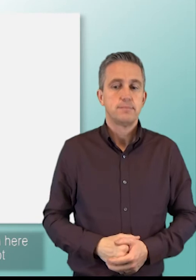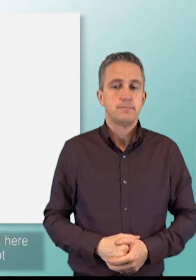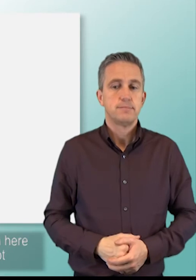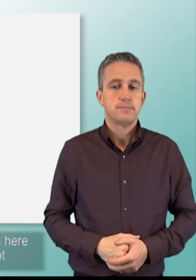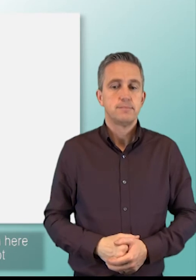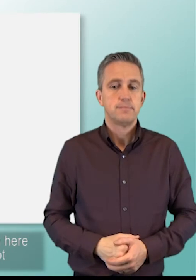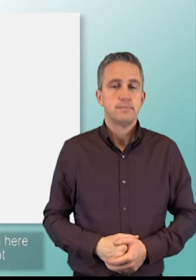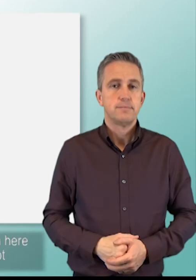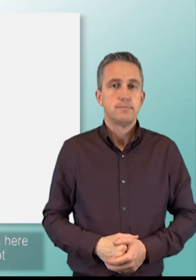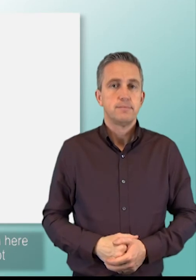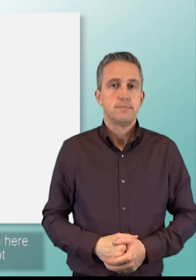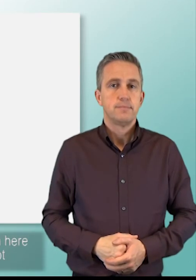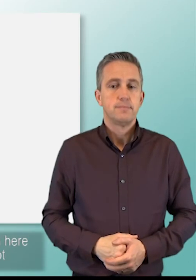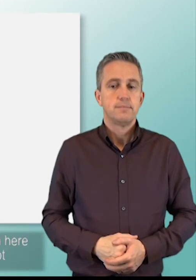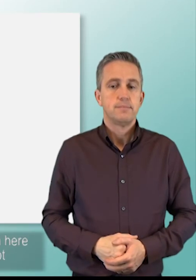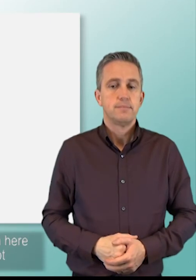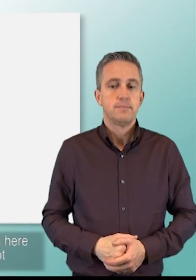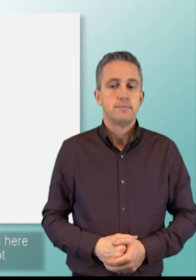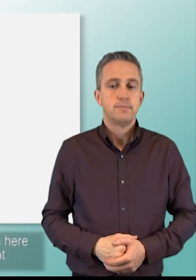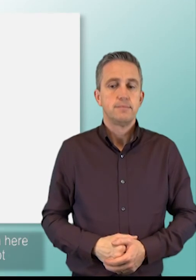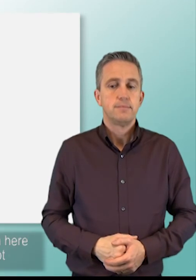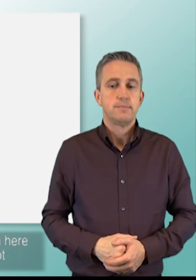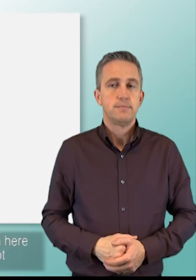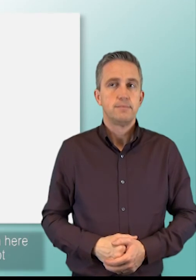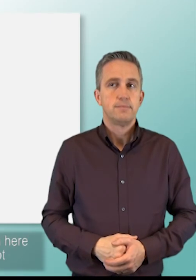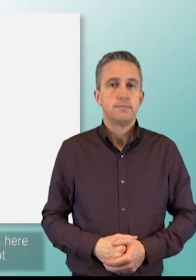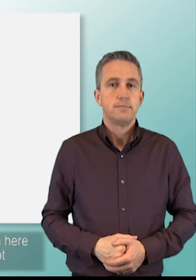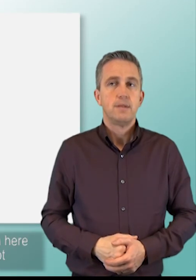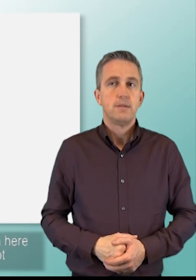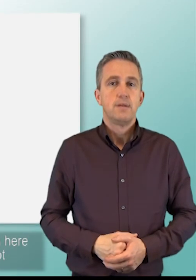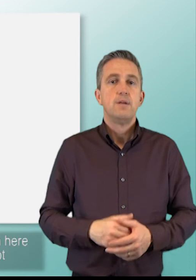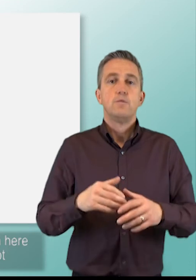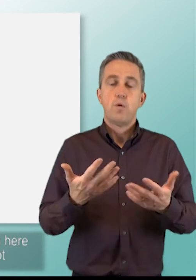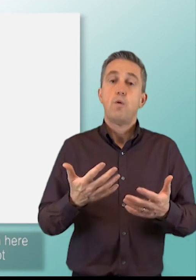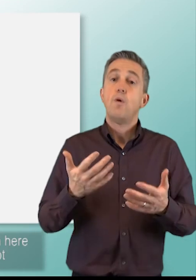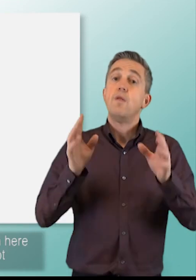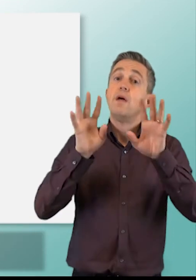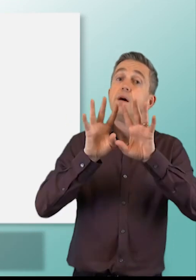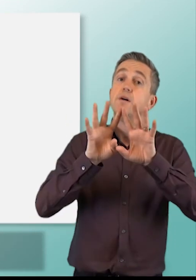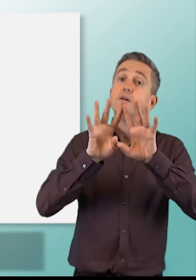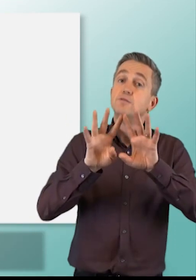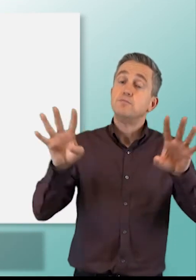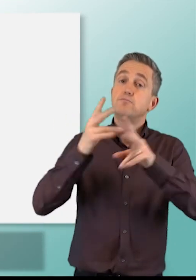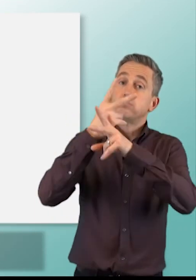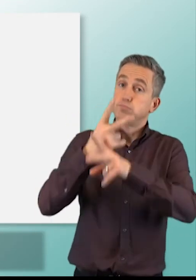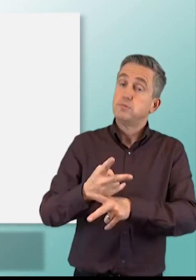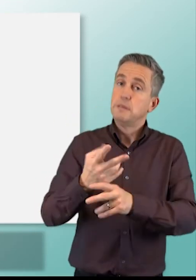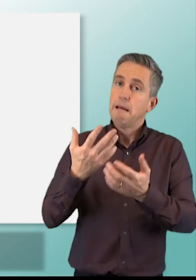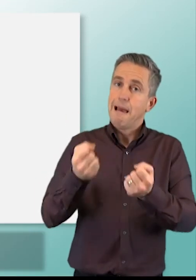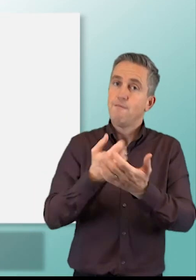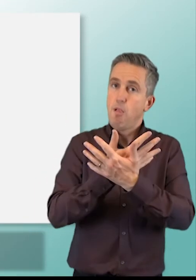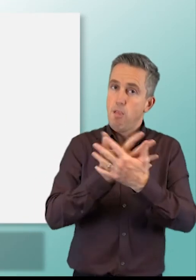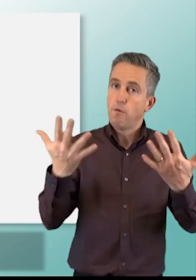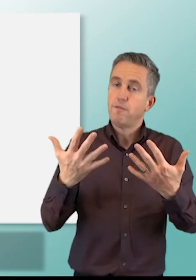So, just a little bit of summing up then. As we've seen here, the role of the charity trustee means having a lot of power, but that in turn